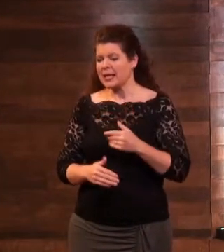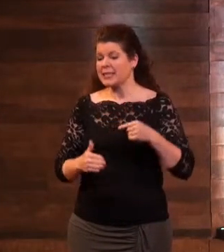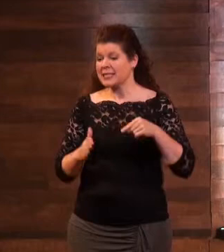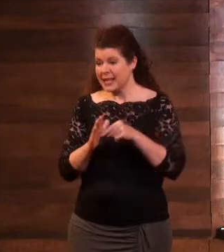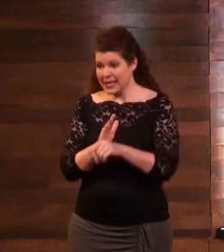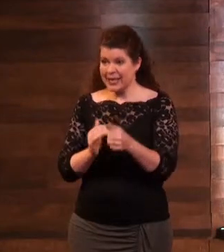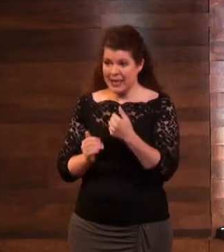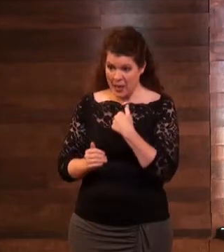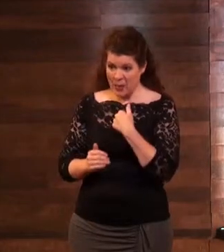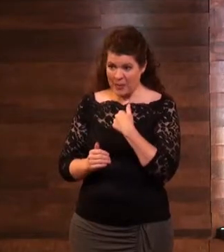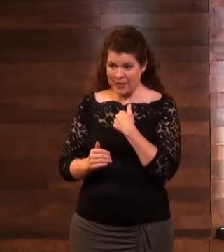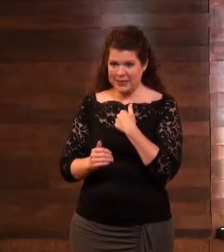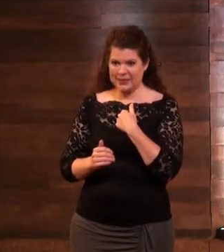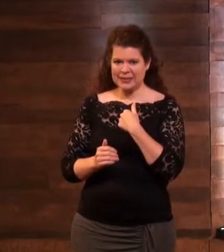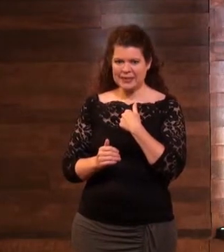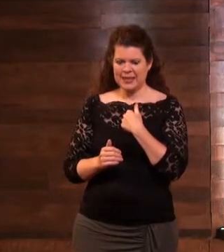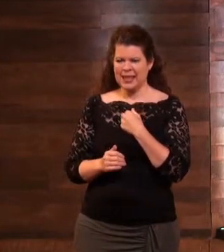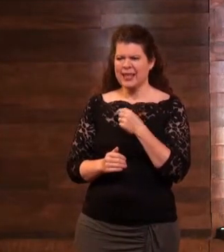That guy needs a new job.